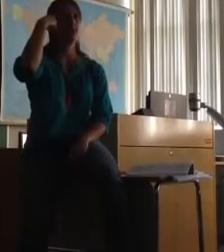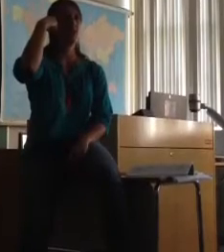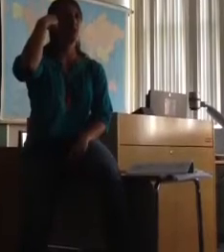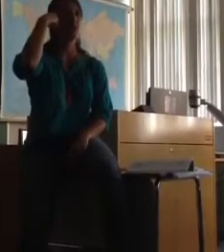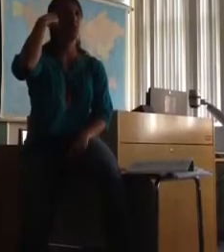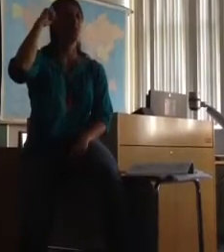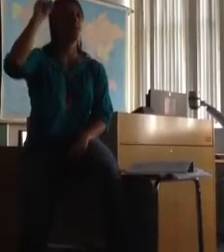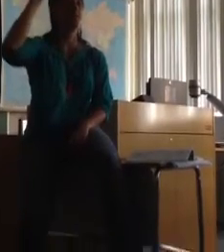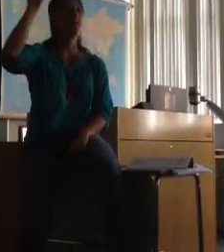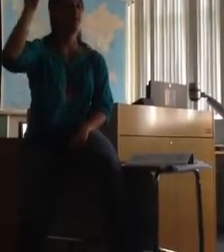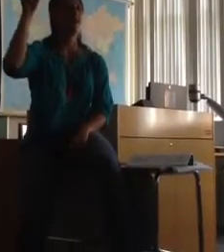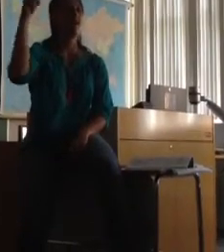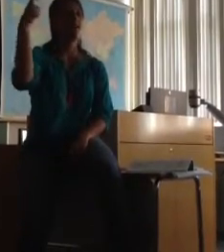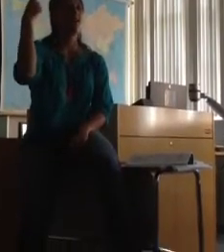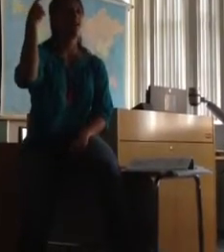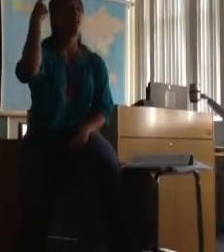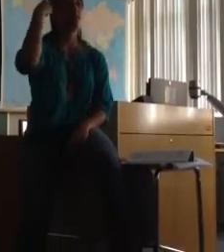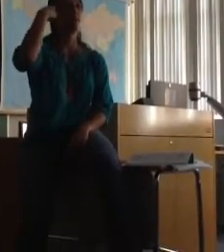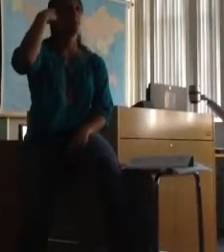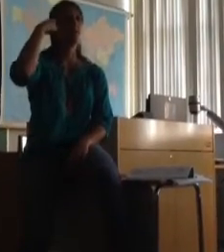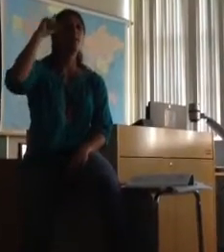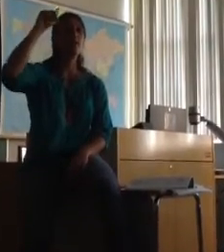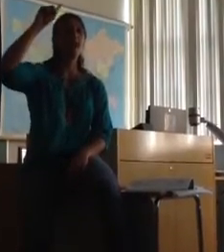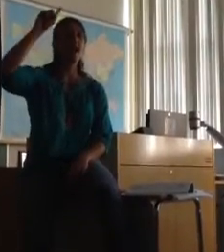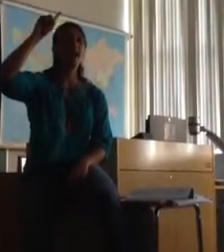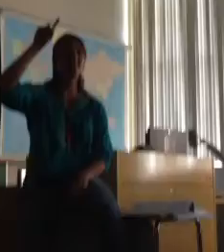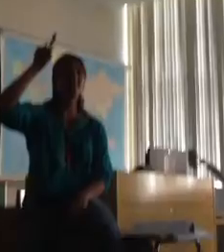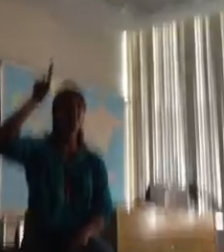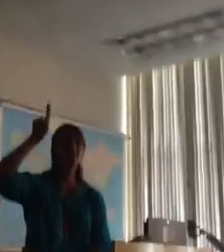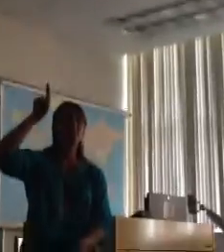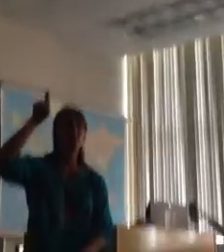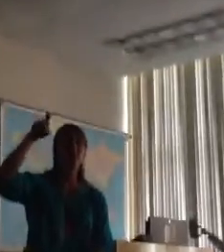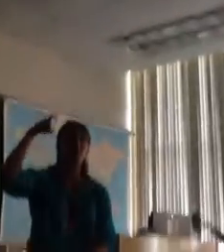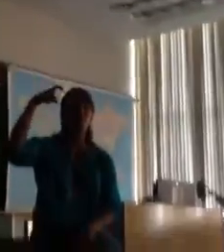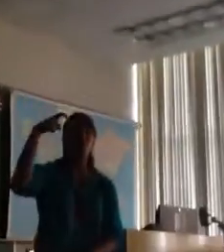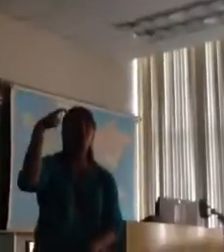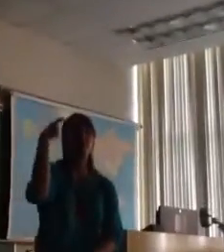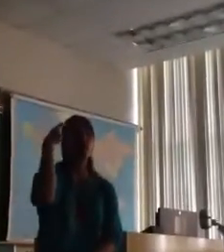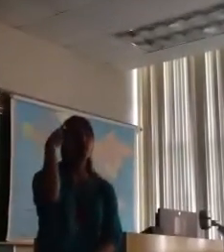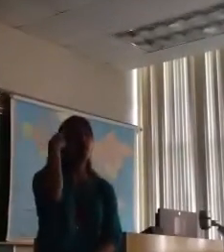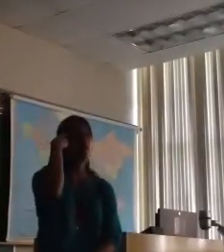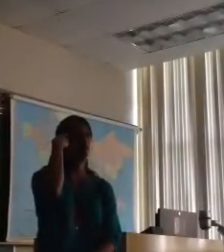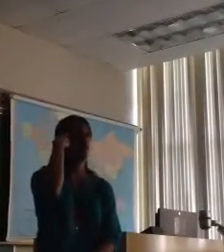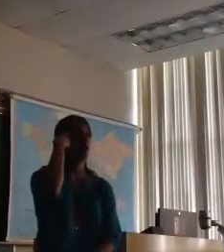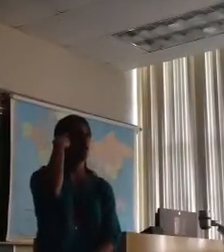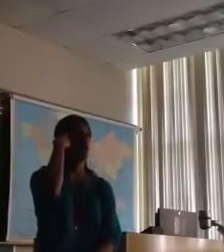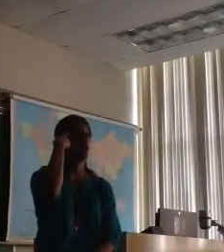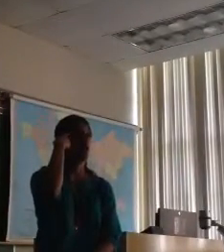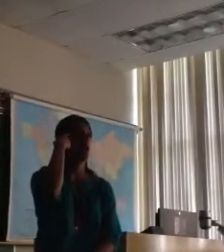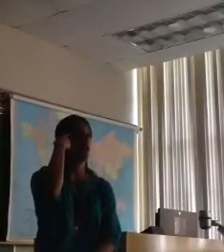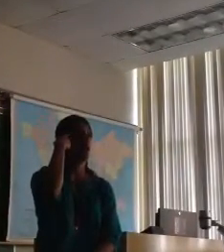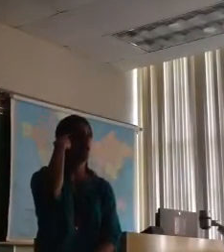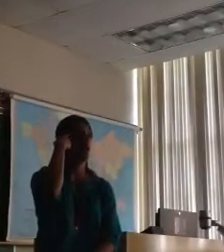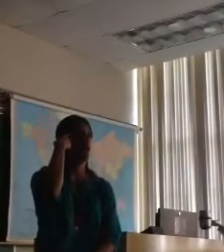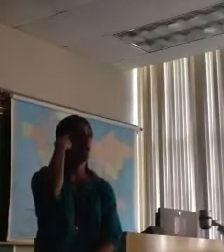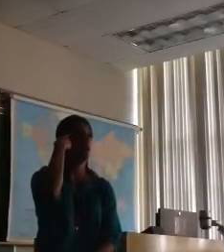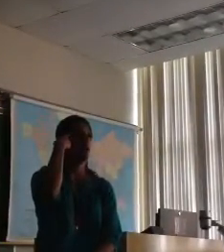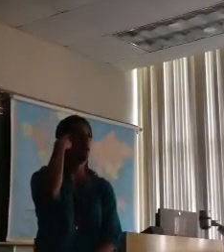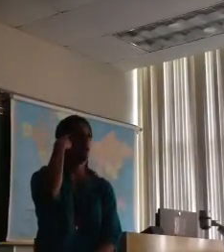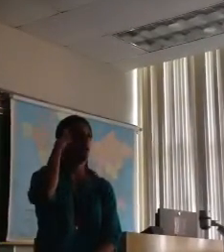Kind of a tricky name. Government. Make an X, flip it, go here. Also do the X and the How's